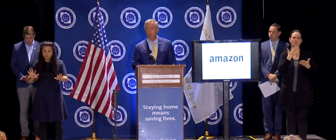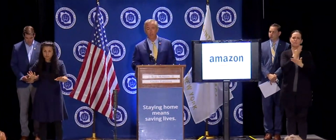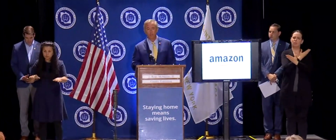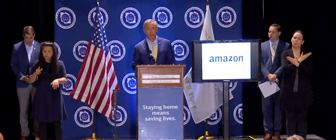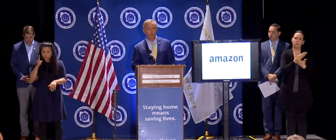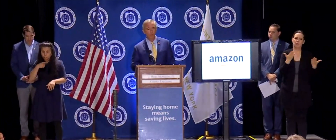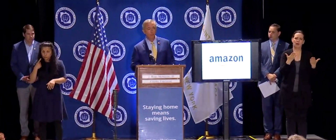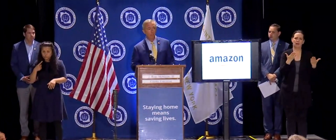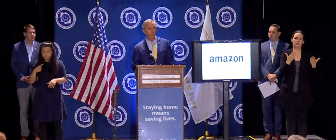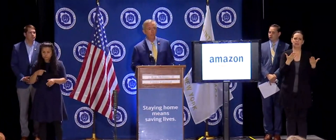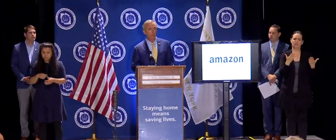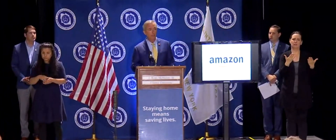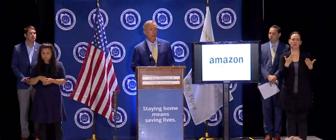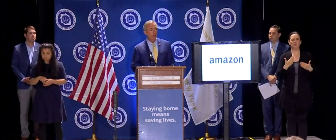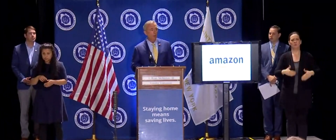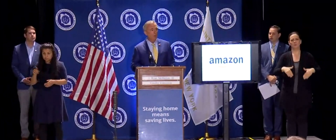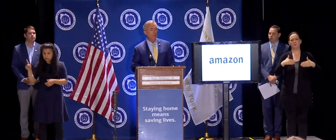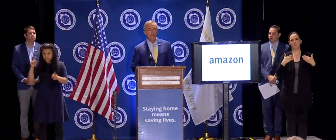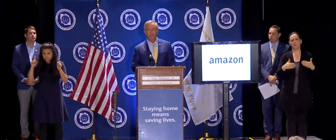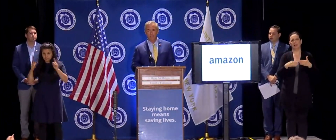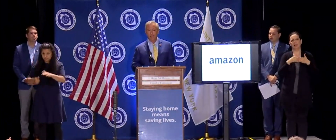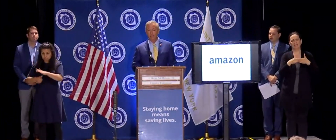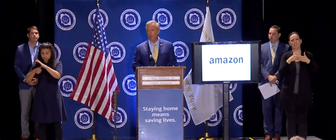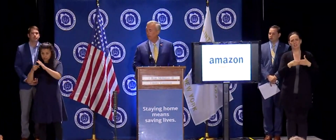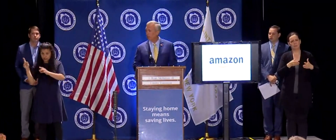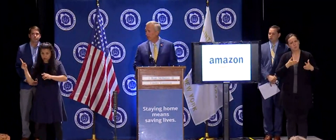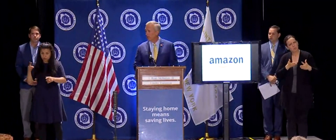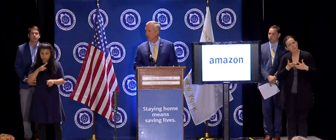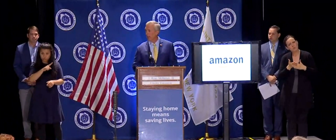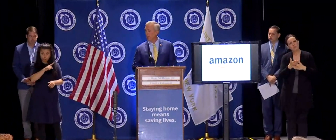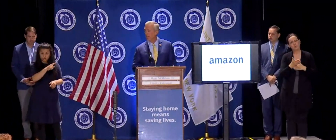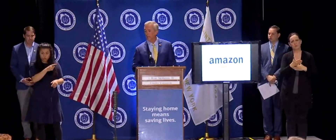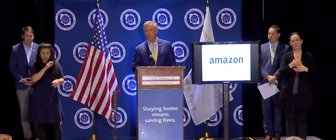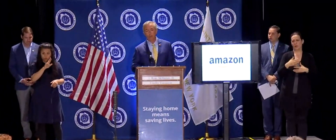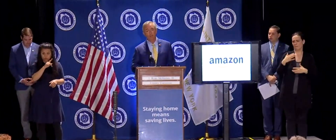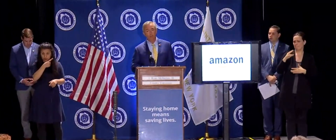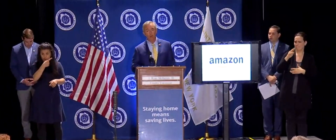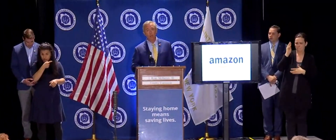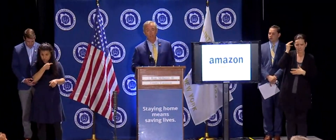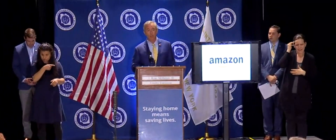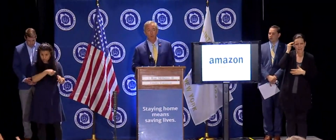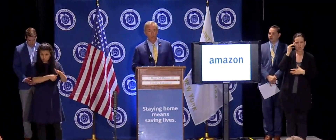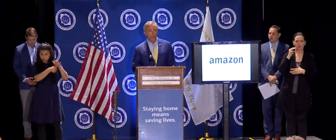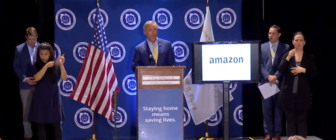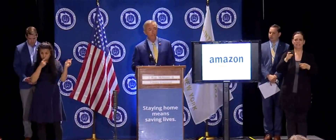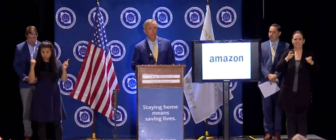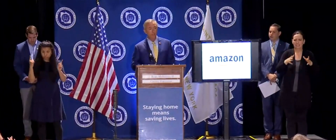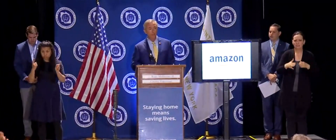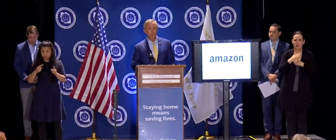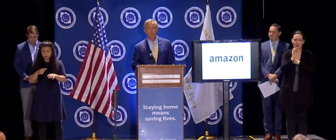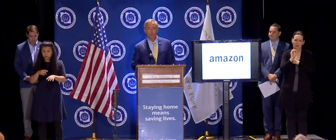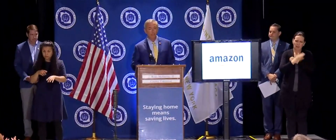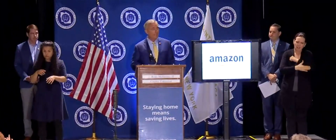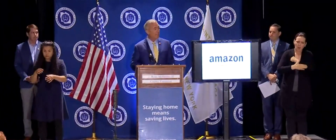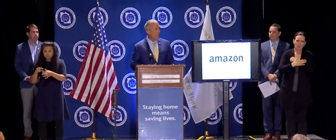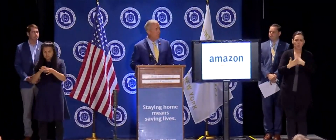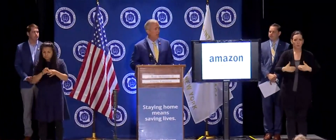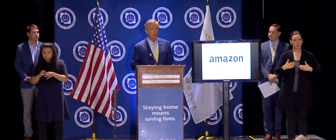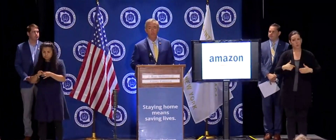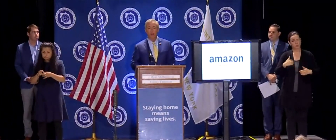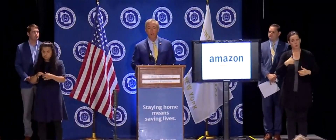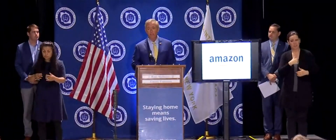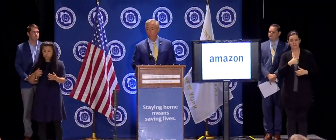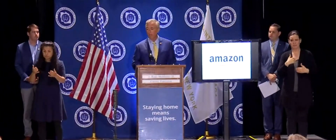their superb leadership through this crisis. We're in constant contact with each other, and we have a long way to go to deliver some of the things they